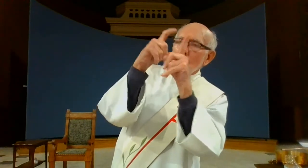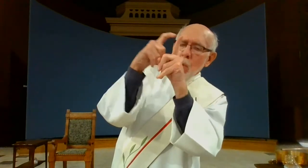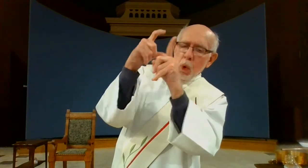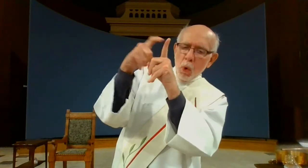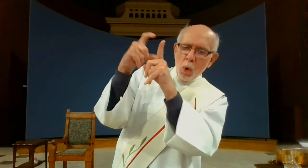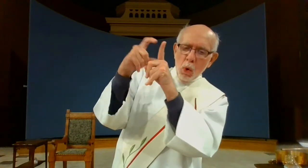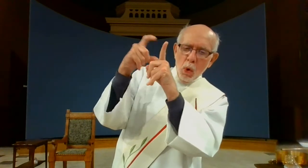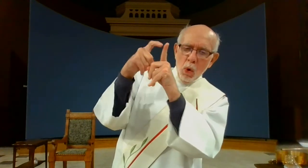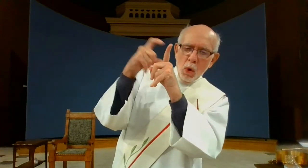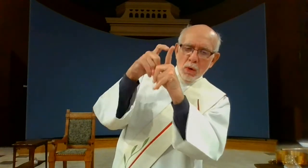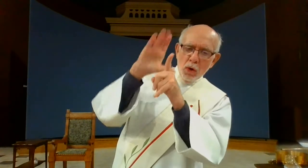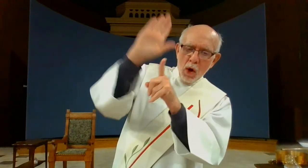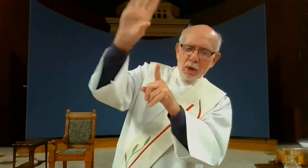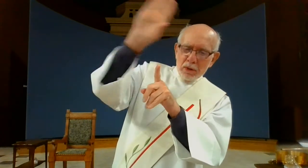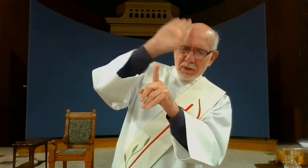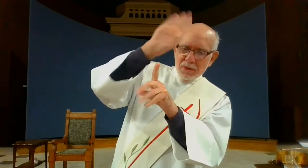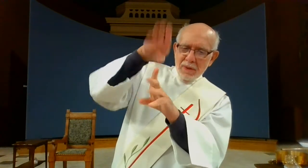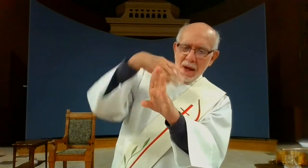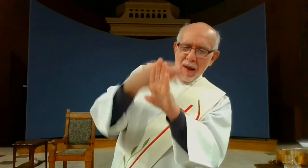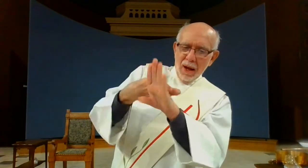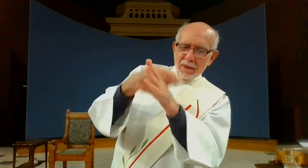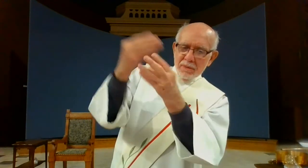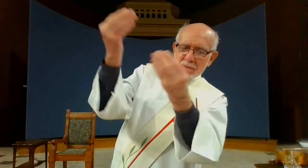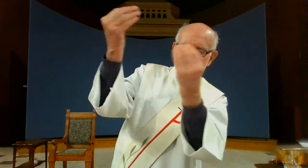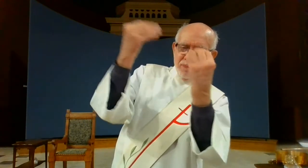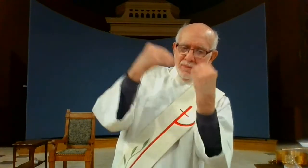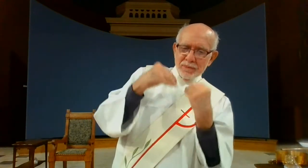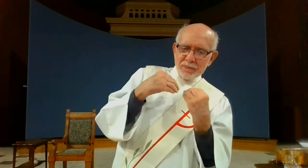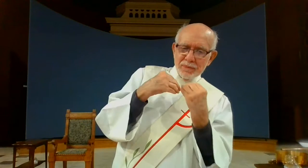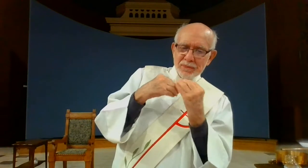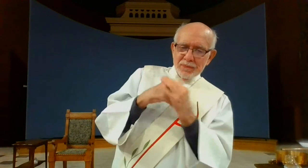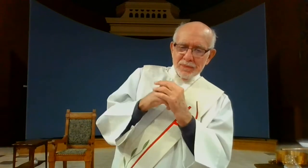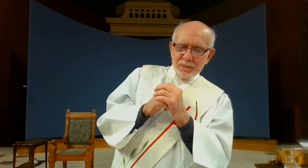to listen to the words of your Son.